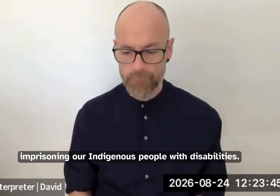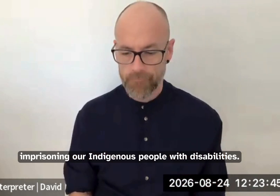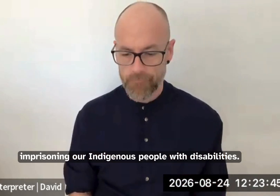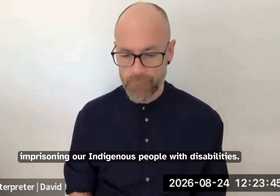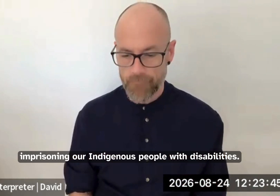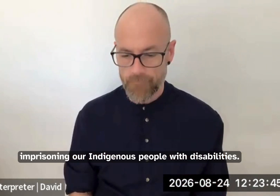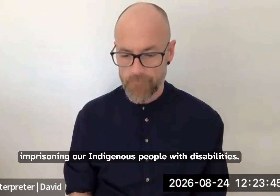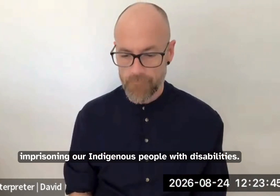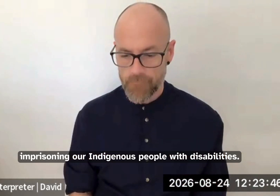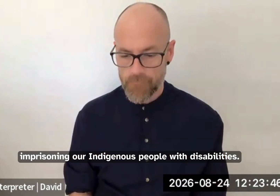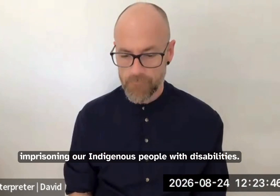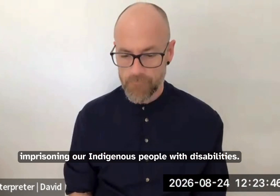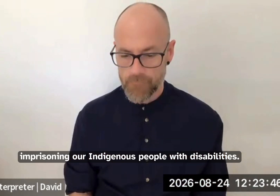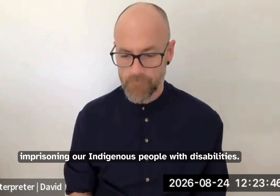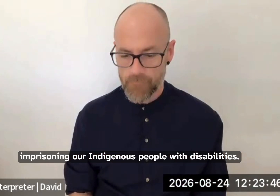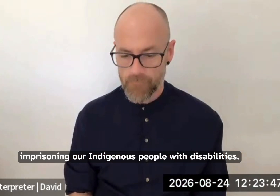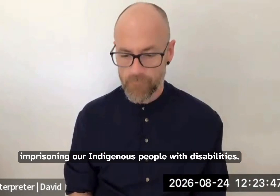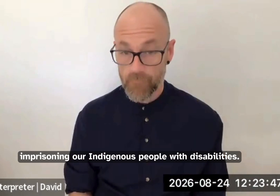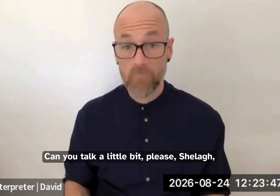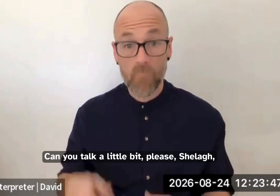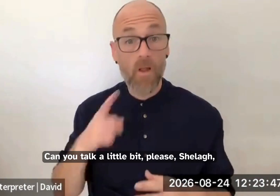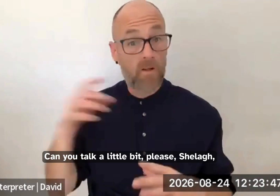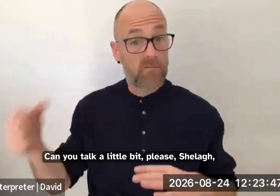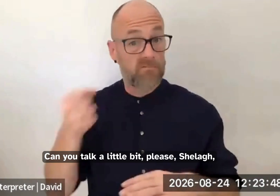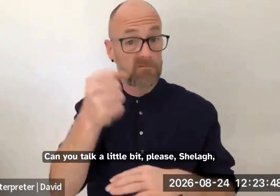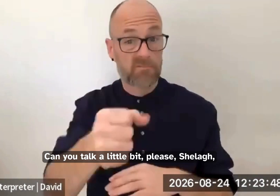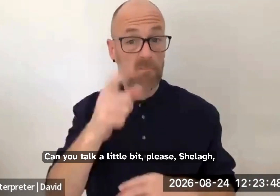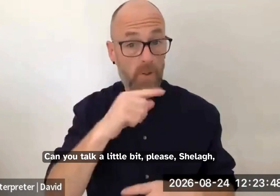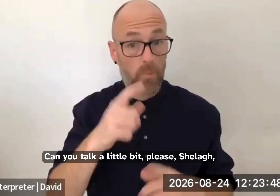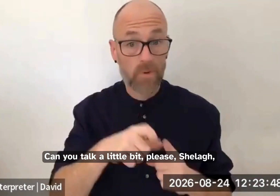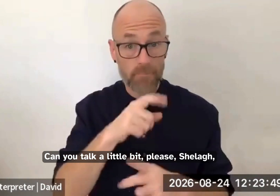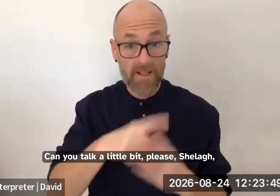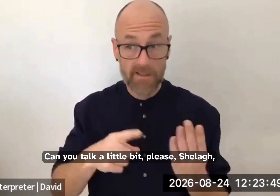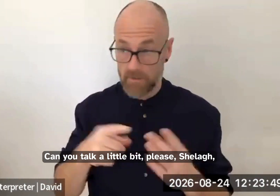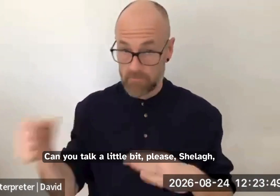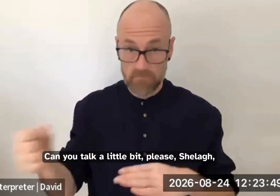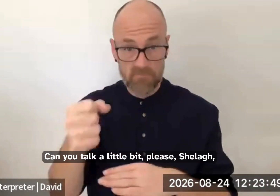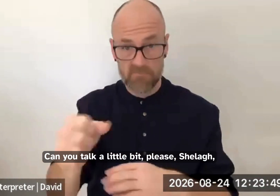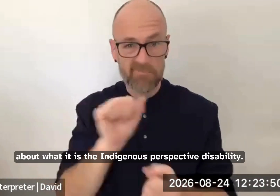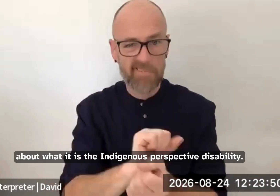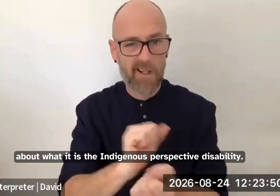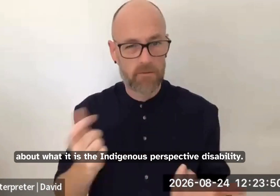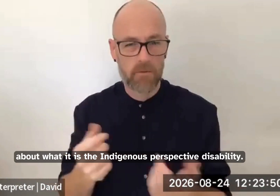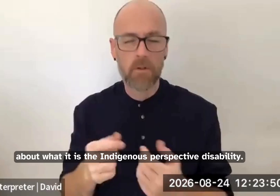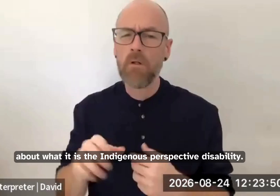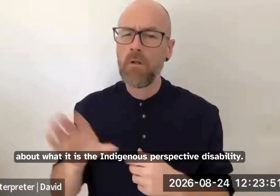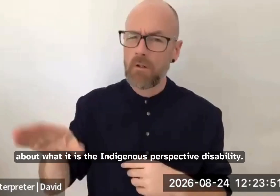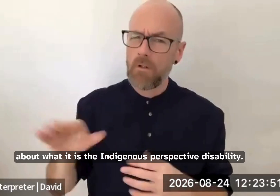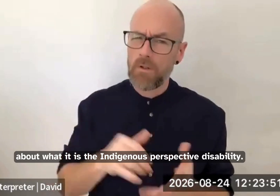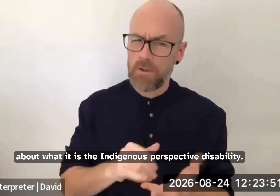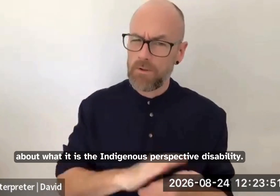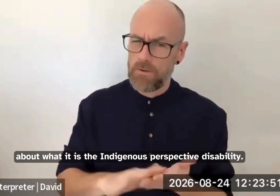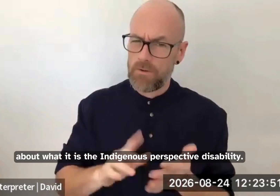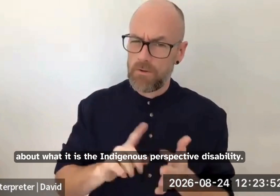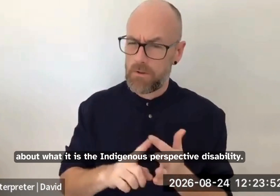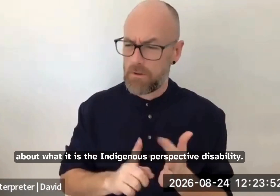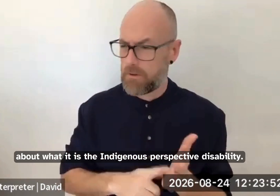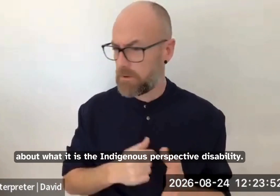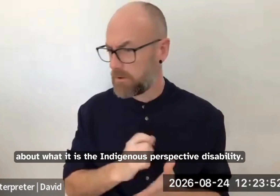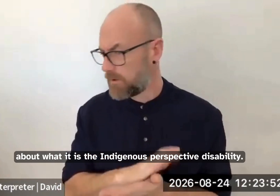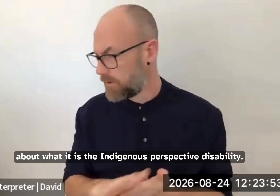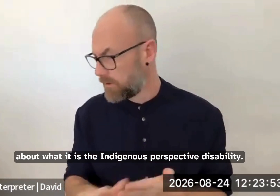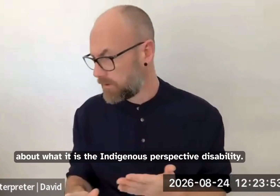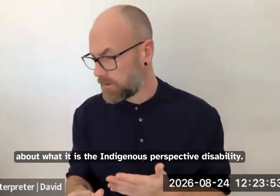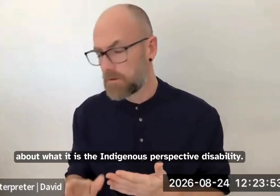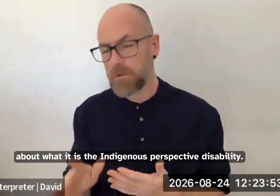are imprisoning our Indigenous people with disabilities. Can you talk a little bit, please, Shalar, about what it is, the